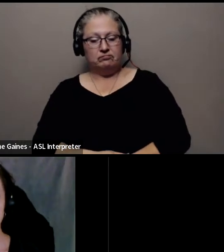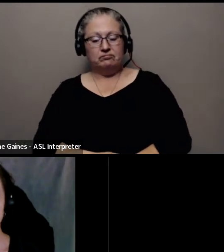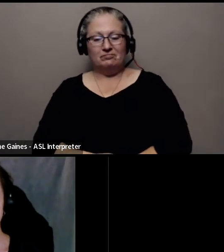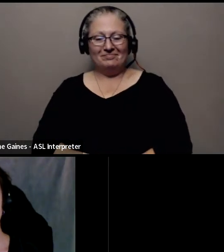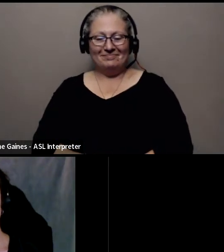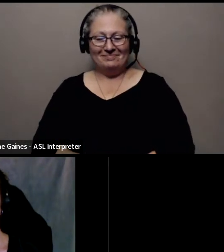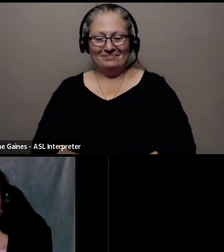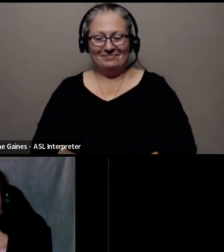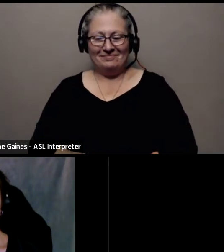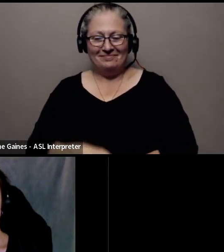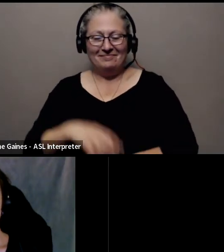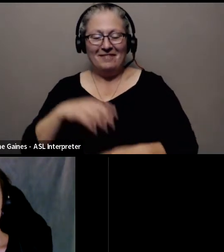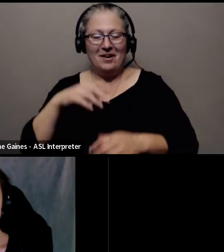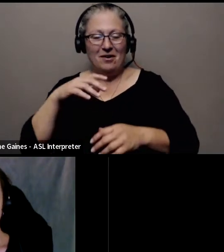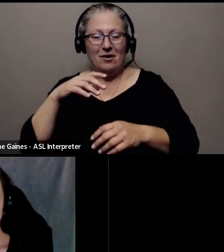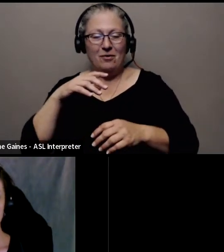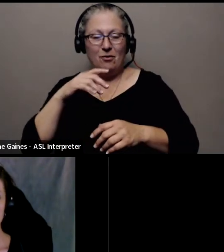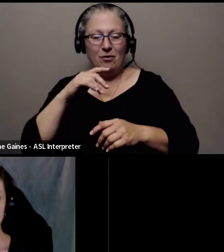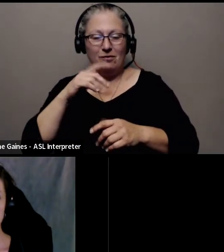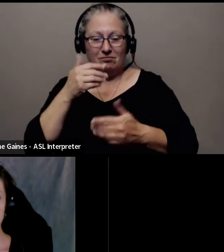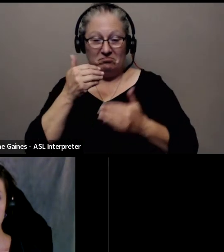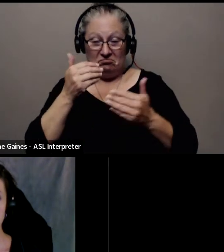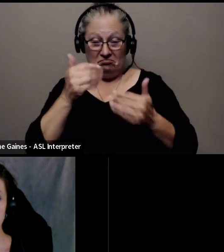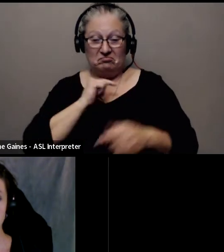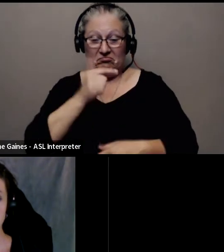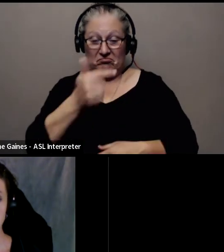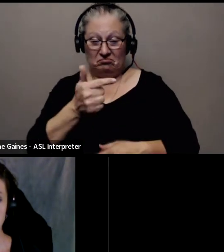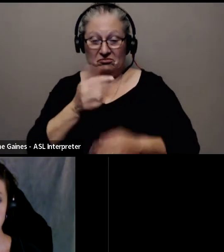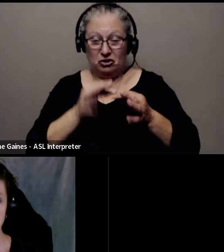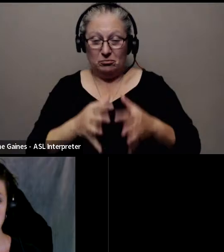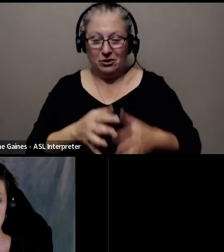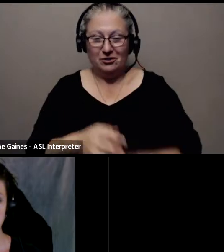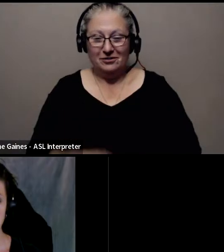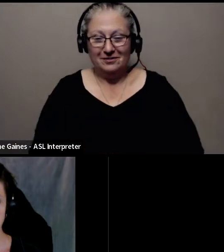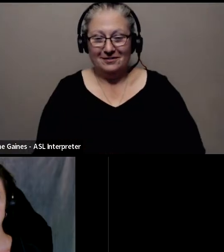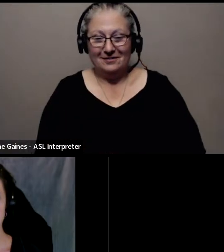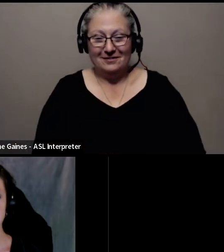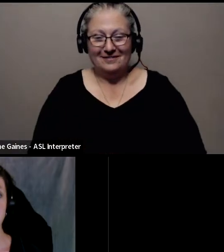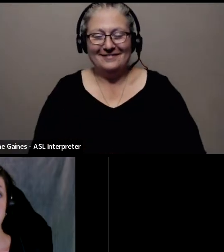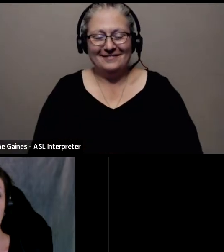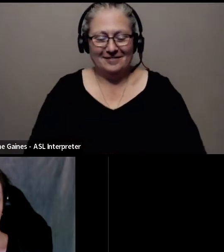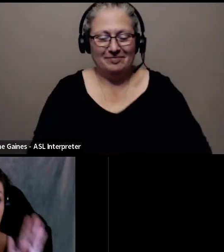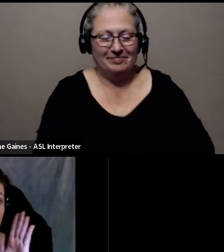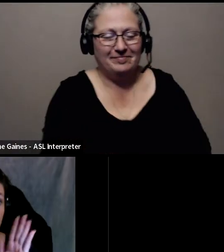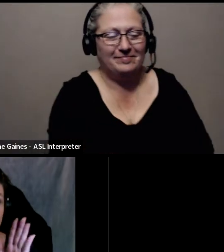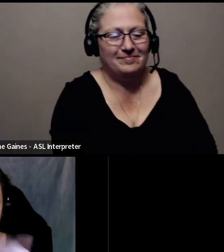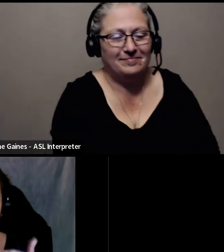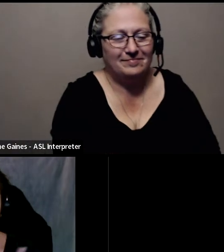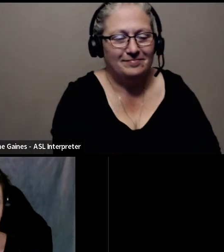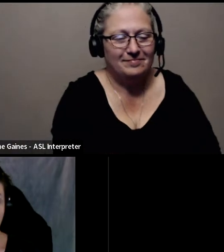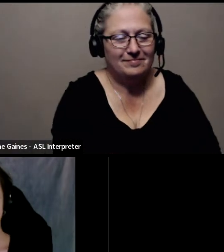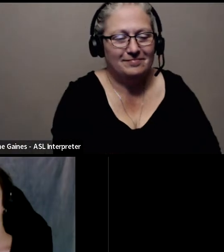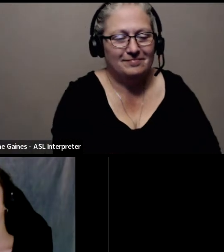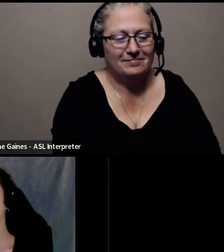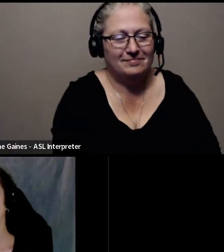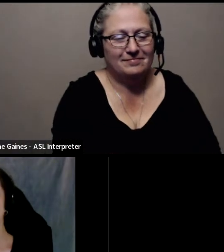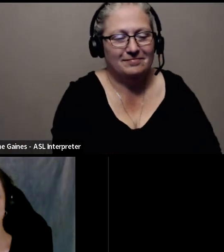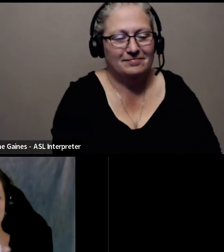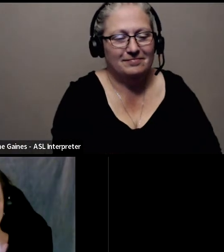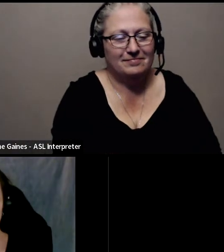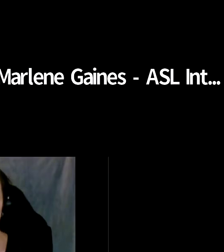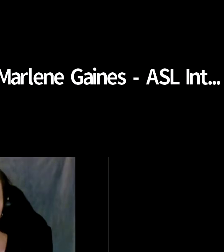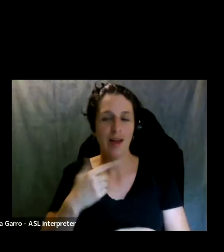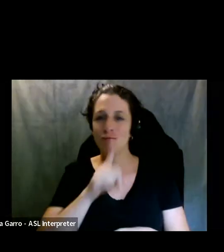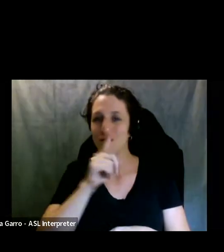All right, and then we'll go on to recognitions. Do we have any items for recognition? Absolutely. We've got some really fun ones tonight. So this